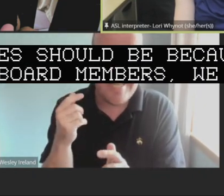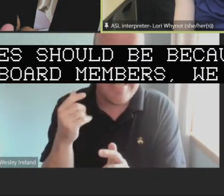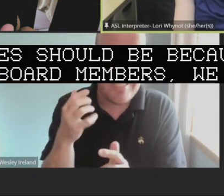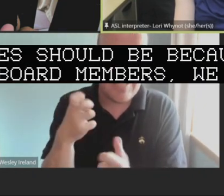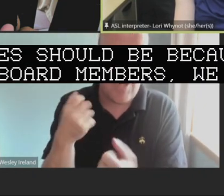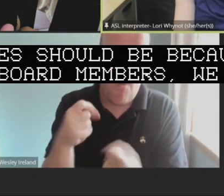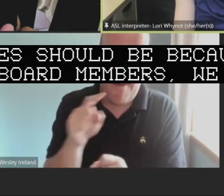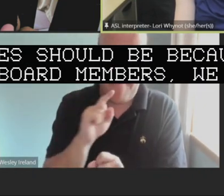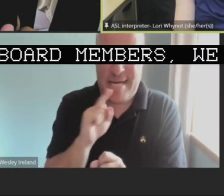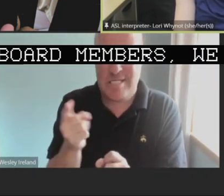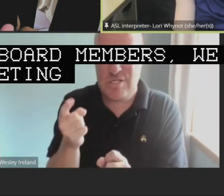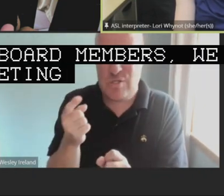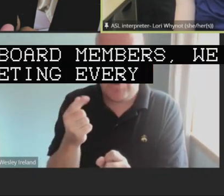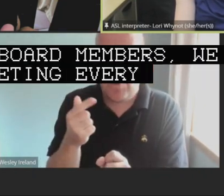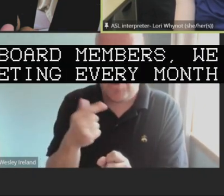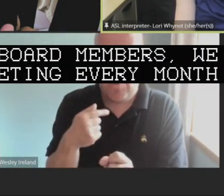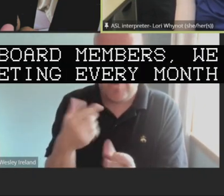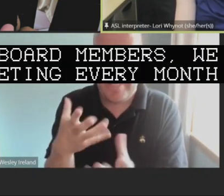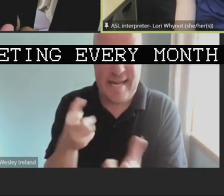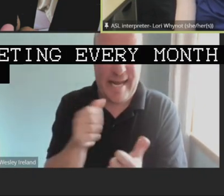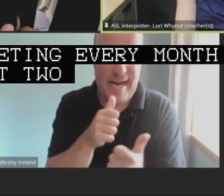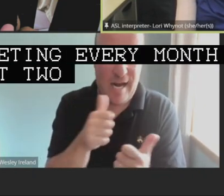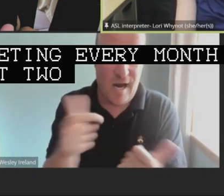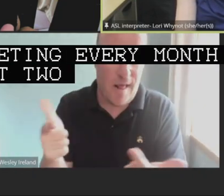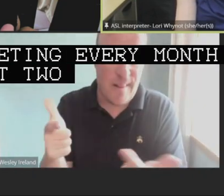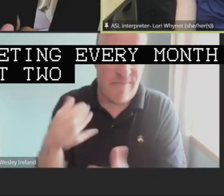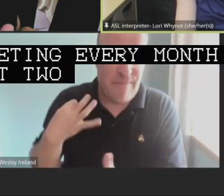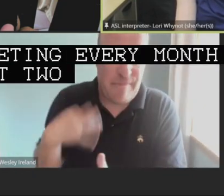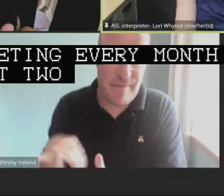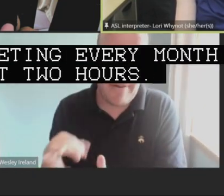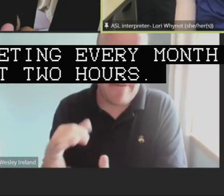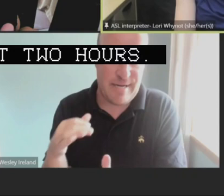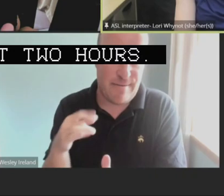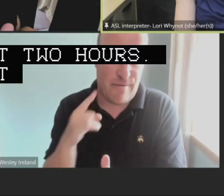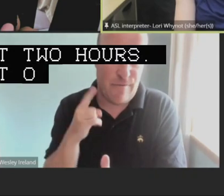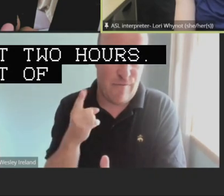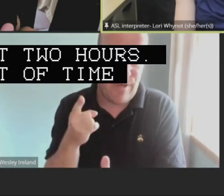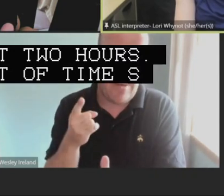and it's just 2 hours, which isn't a lot of time. So I just want to make sure that,